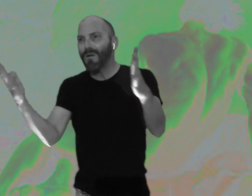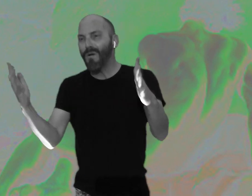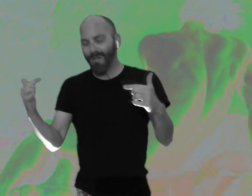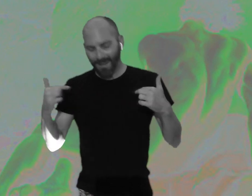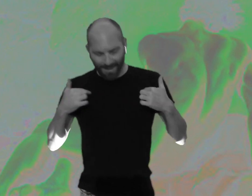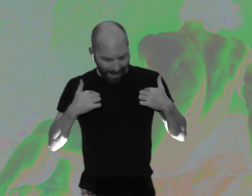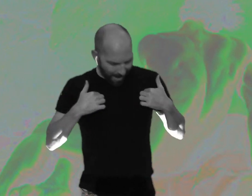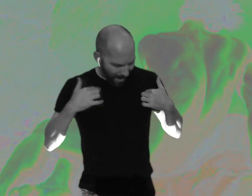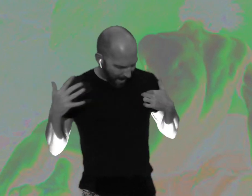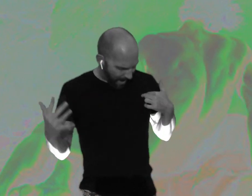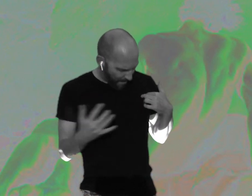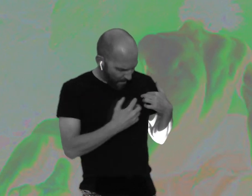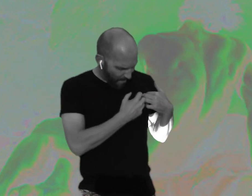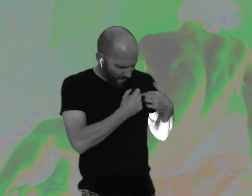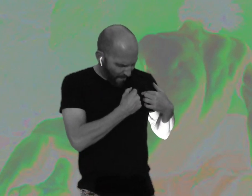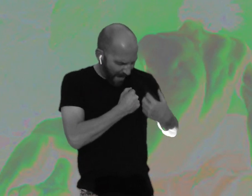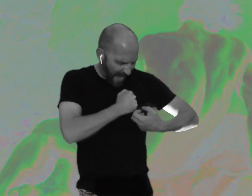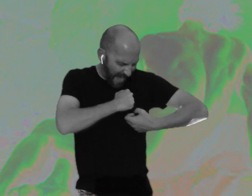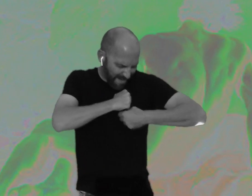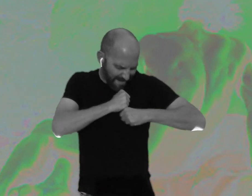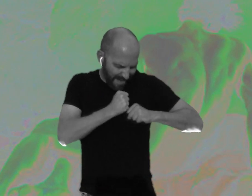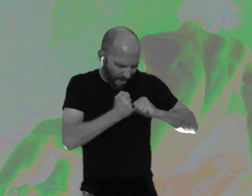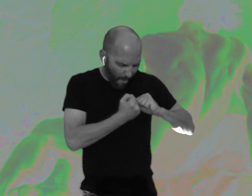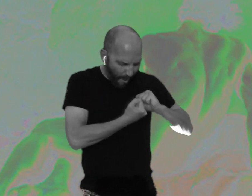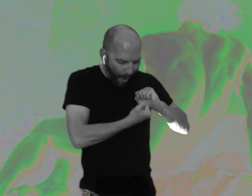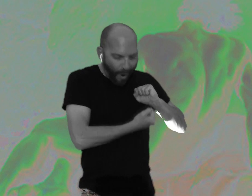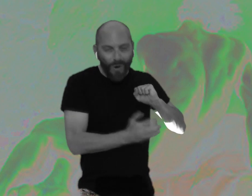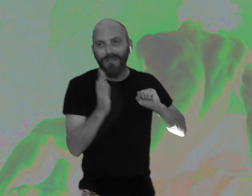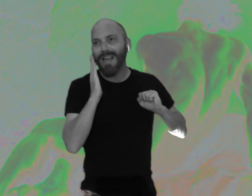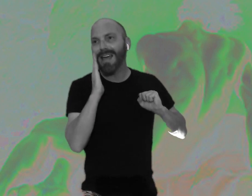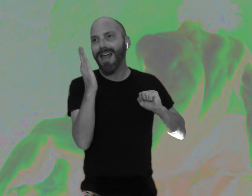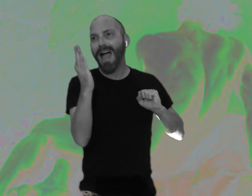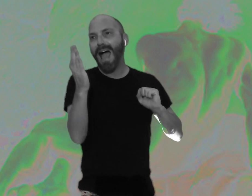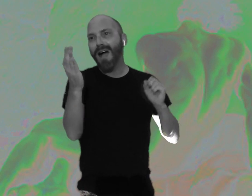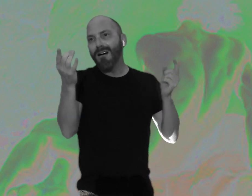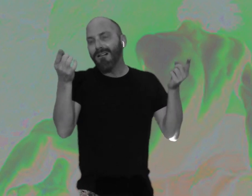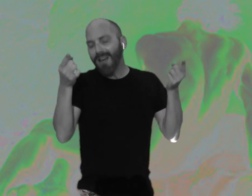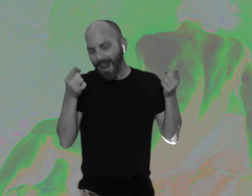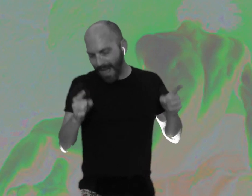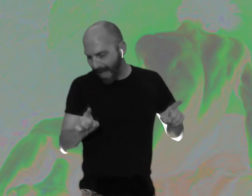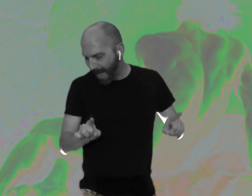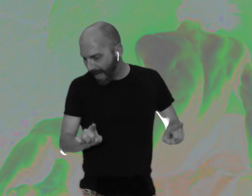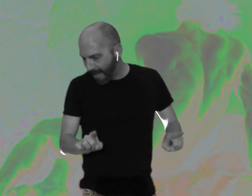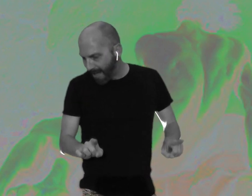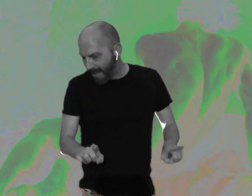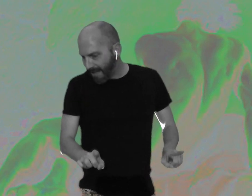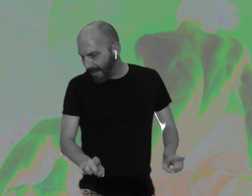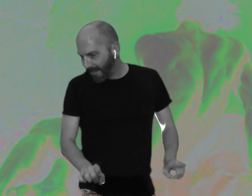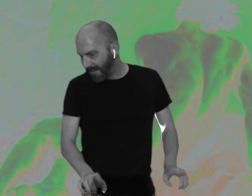a cannibal and I'm afraid I won't get out